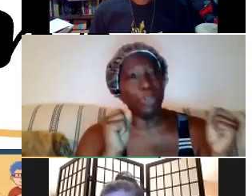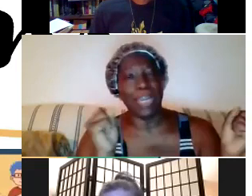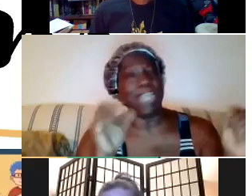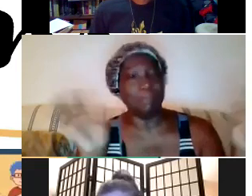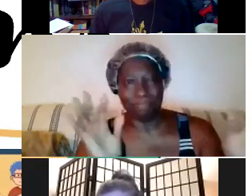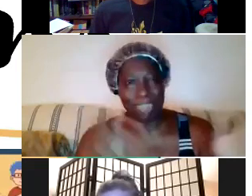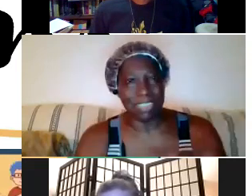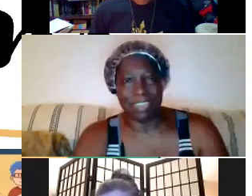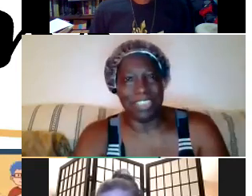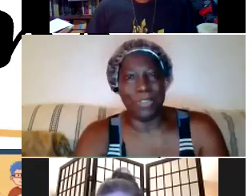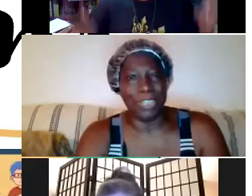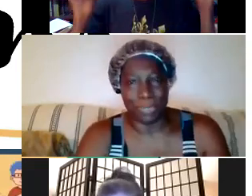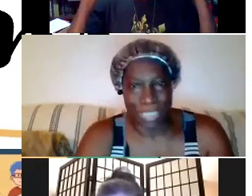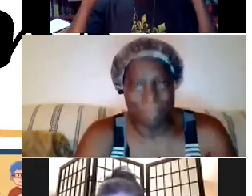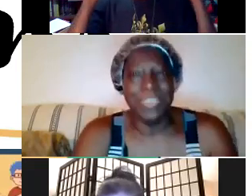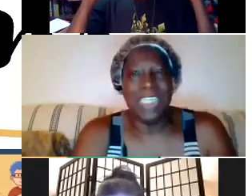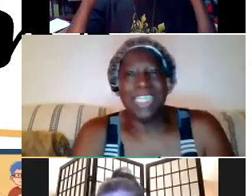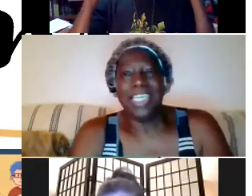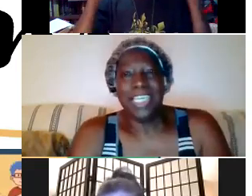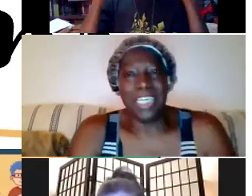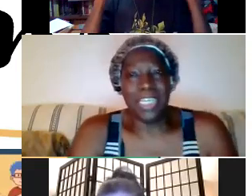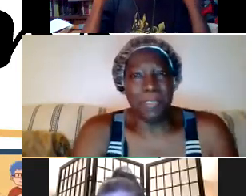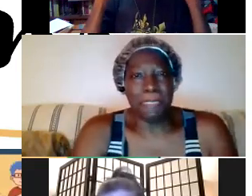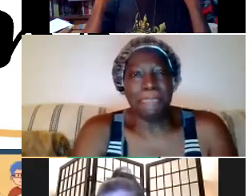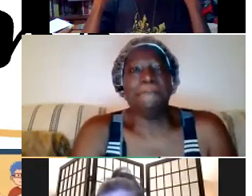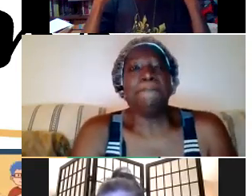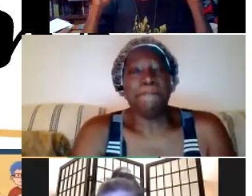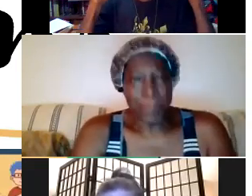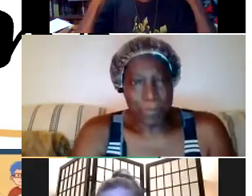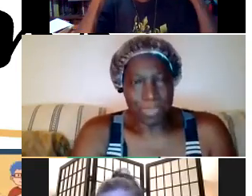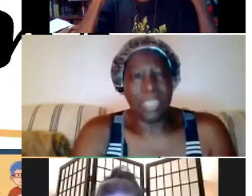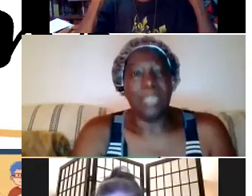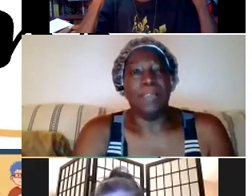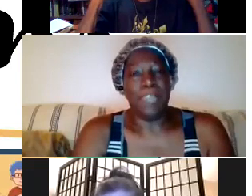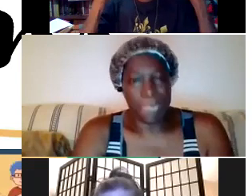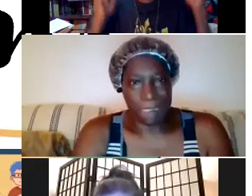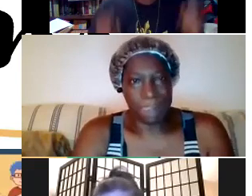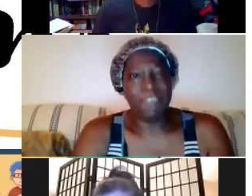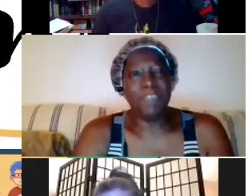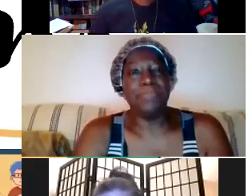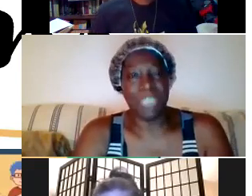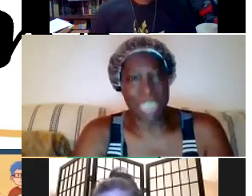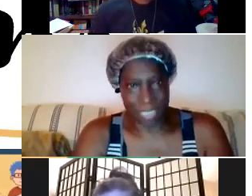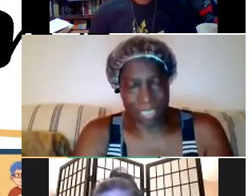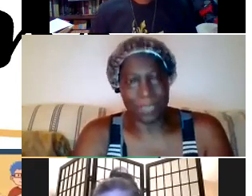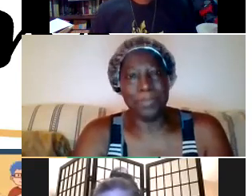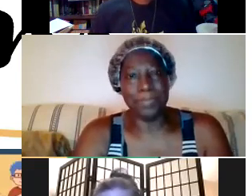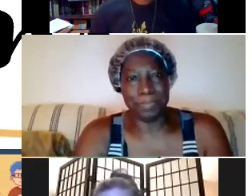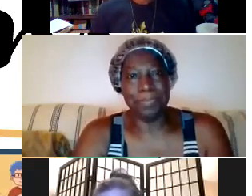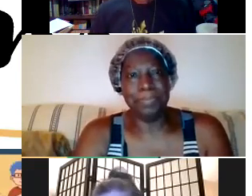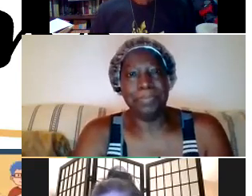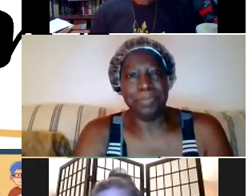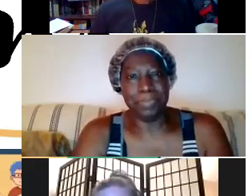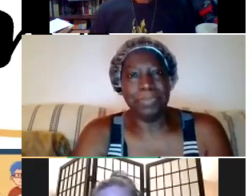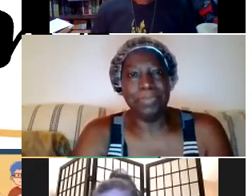Both are correct. There's no difference. But the facial expression is in the little quiver is the giveaway. Like the sweat on your head for summer.